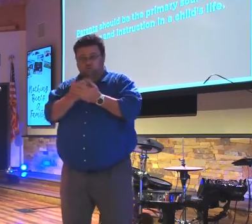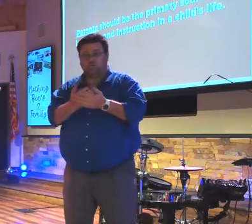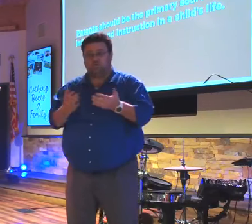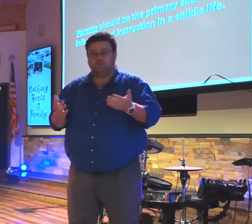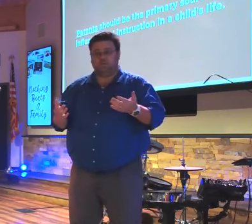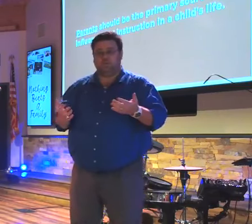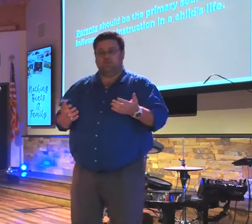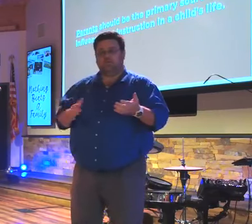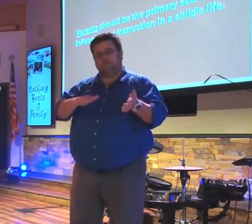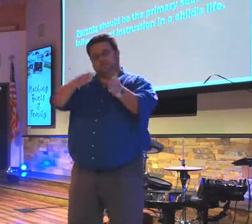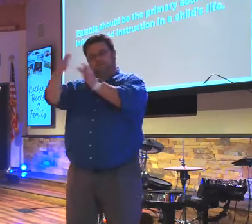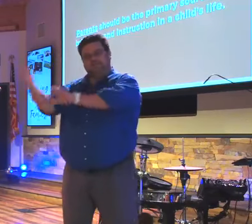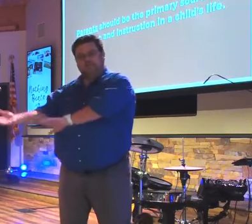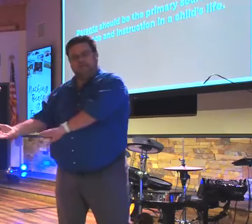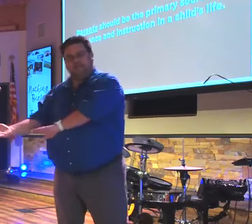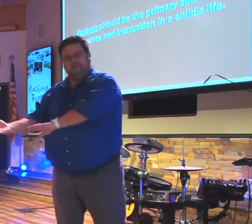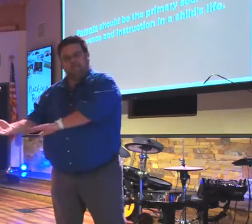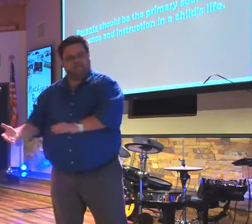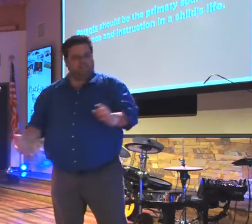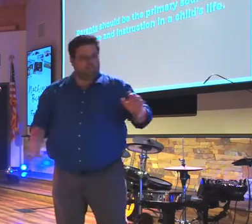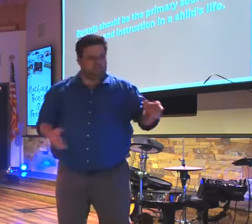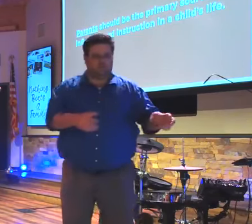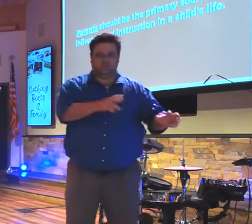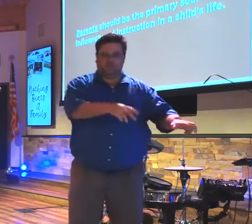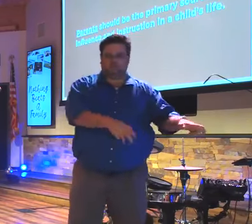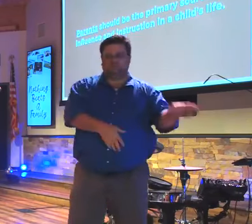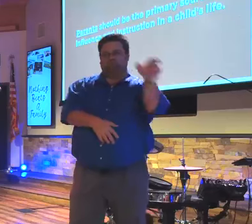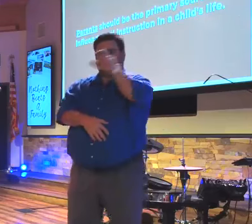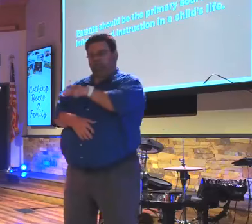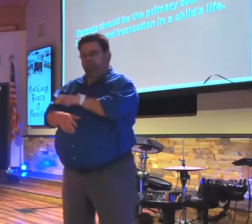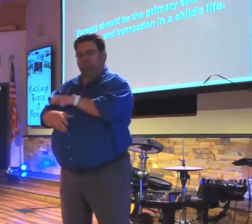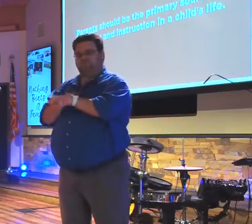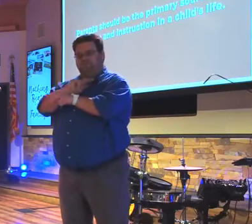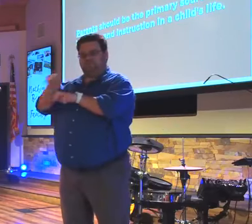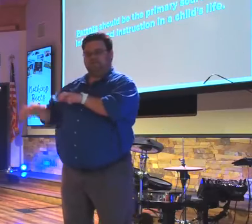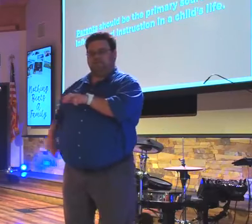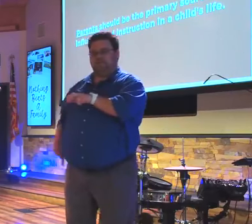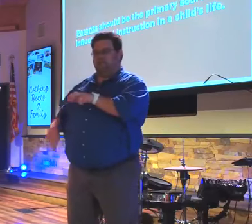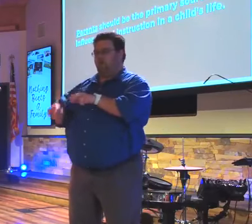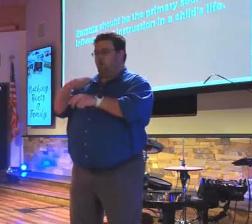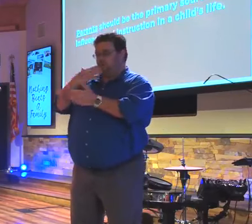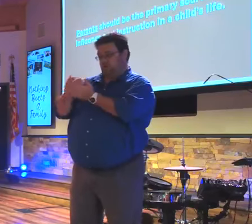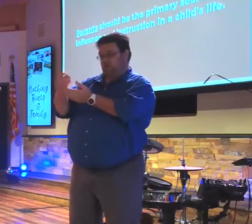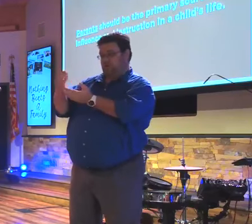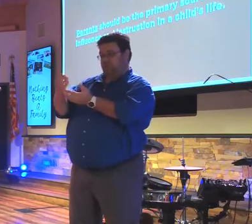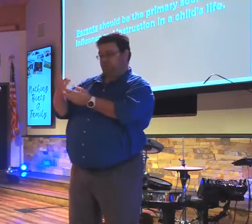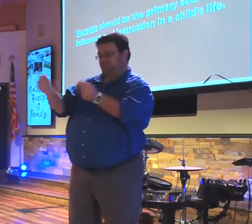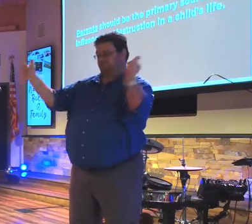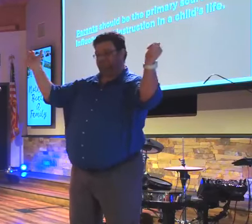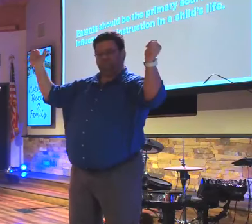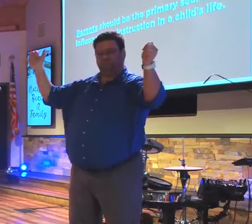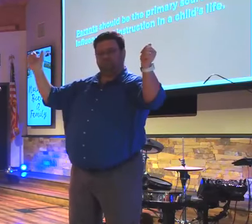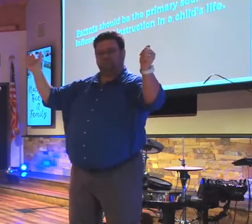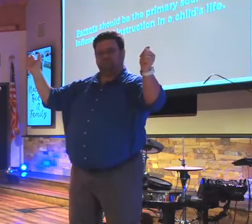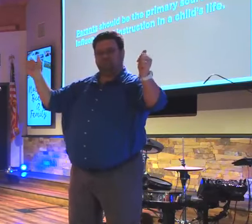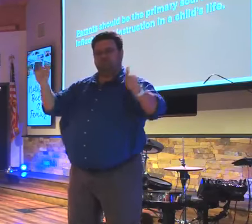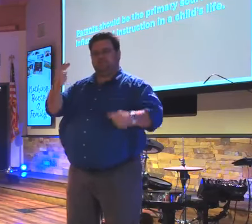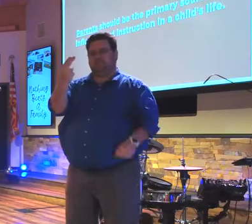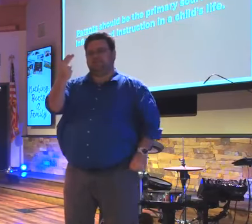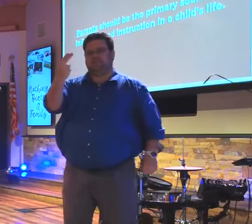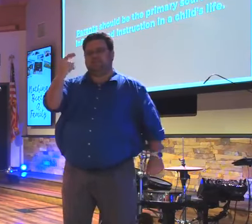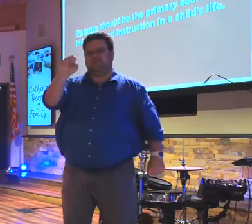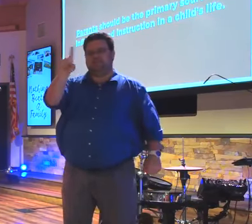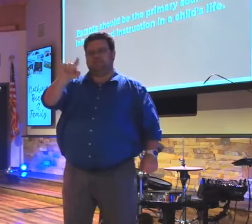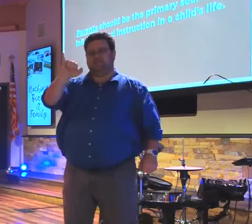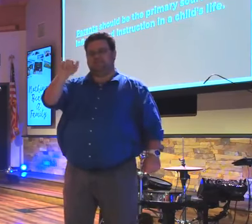when they died, their kids would take the throne, and then they would literally undo all the good that their dad did. Like Hezekiah,